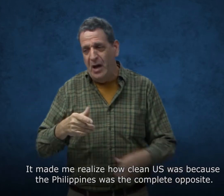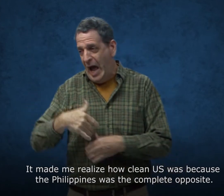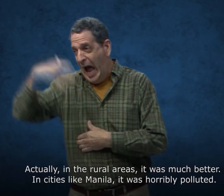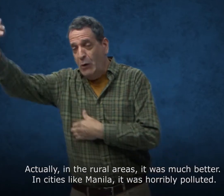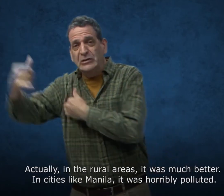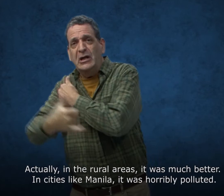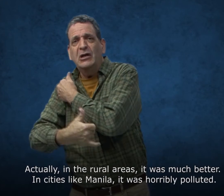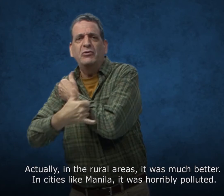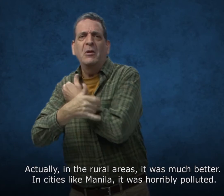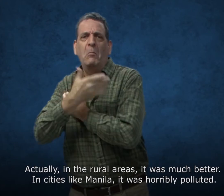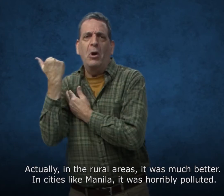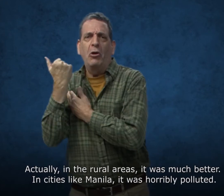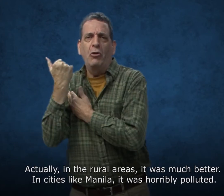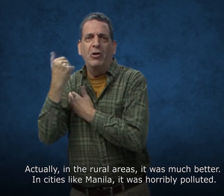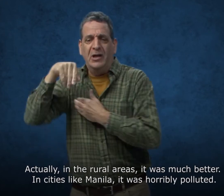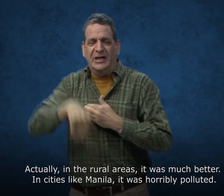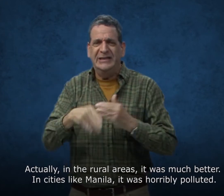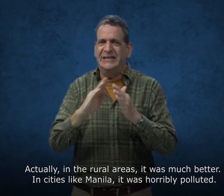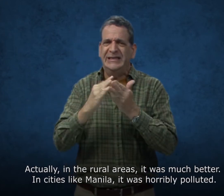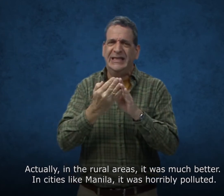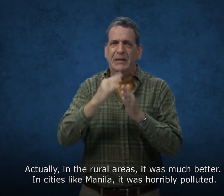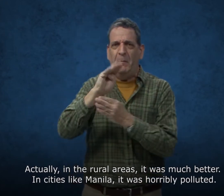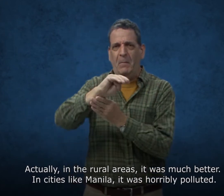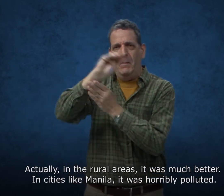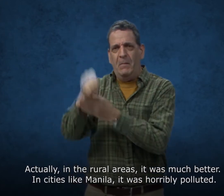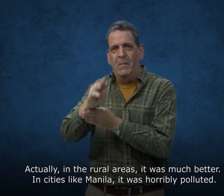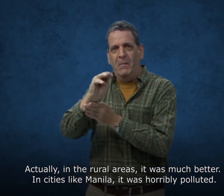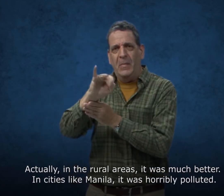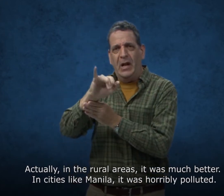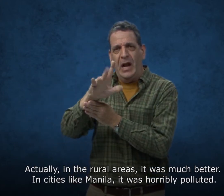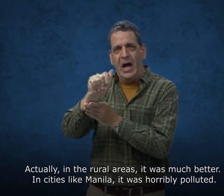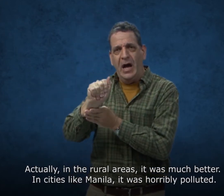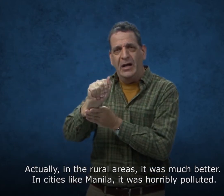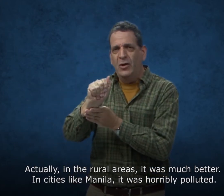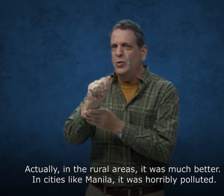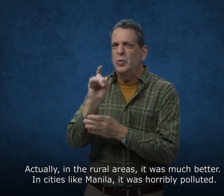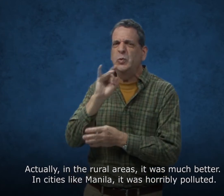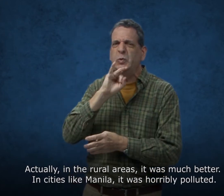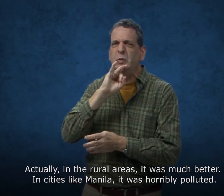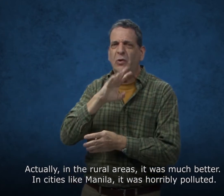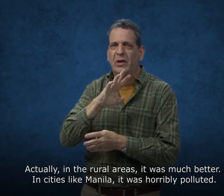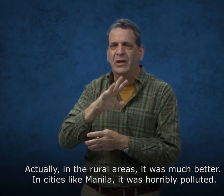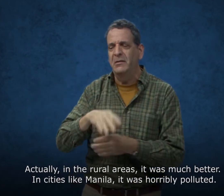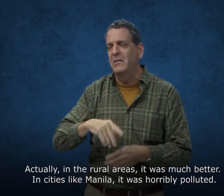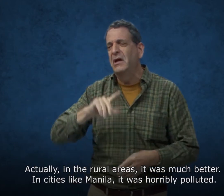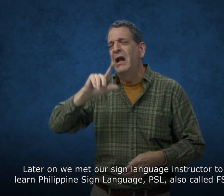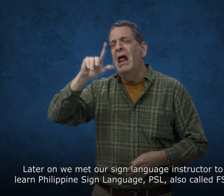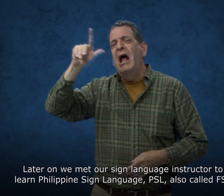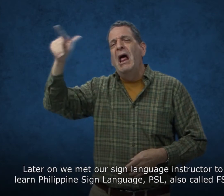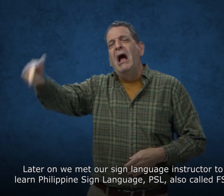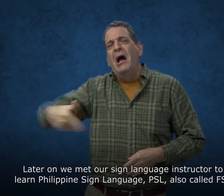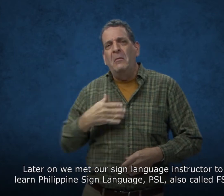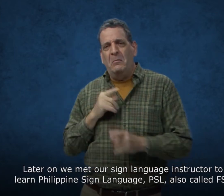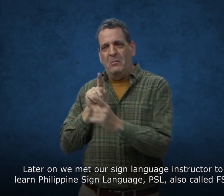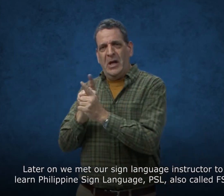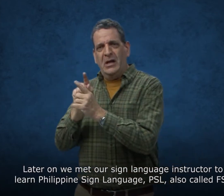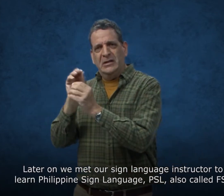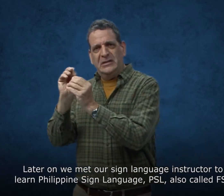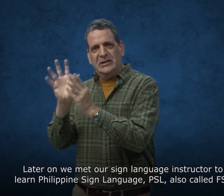opposite. Actually, in the rural areas, it was much better. In cities like Manila, it was horribly polluted.